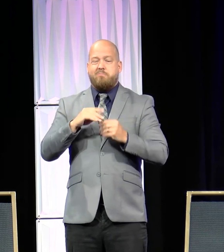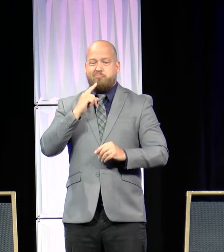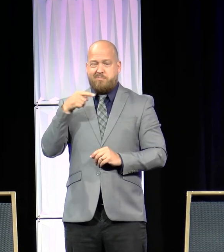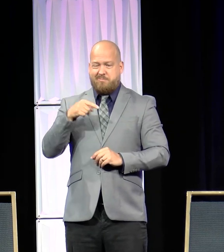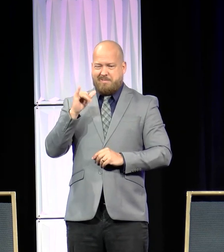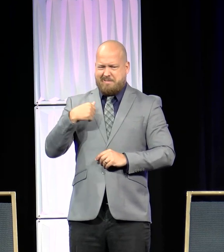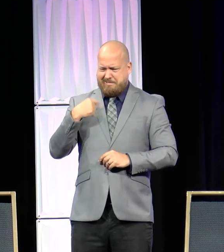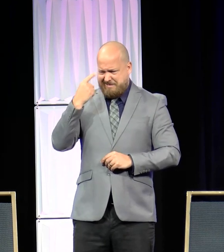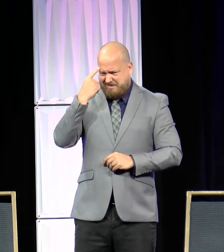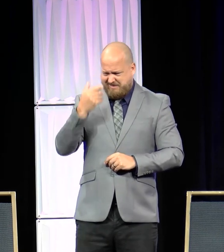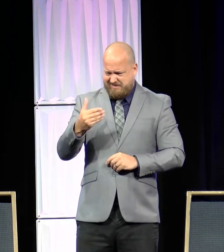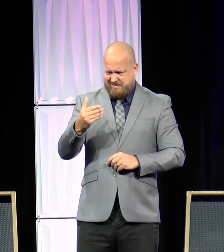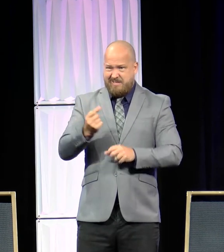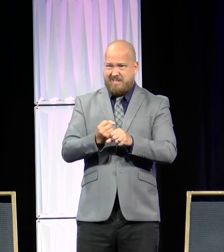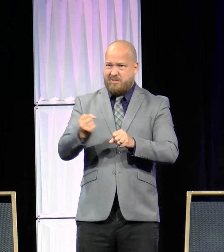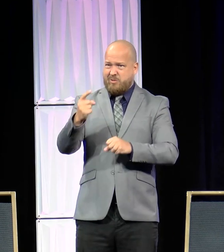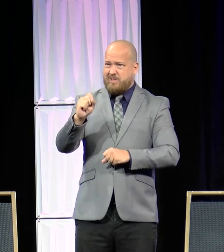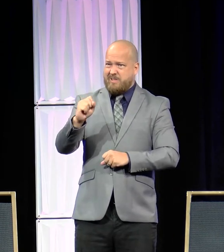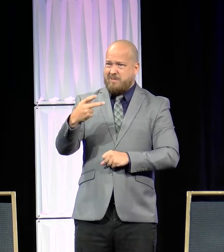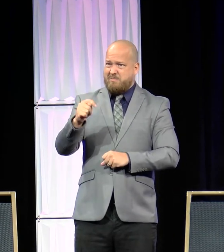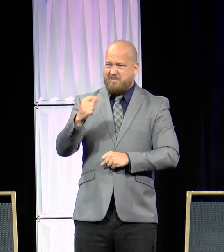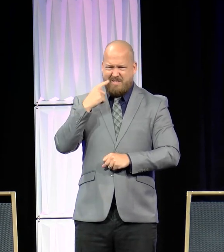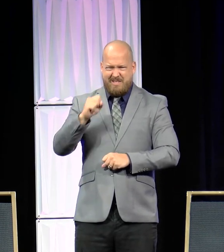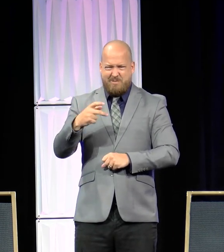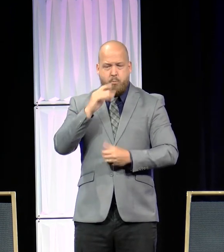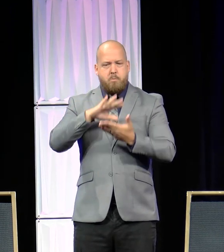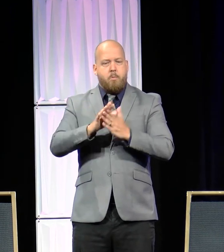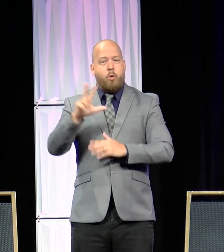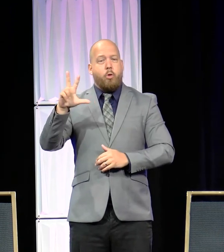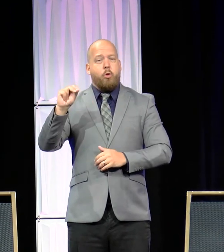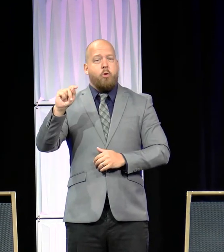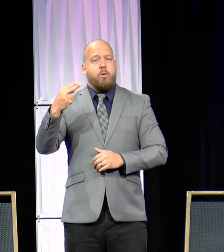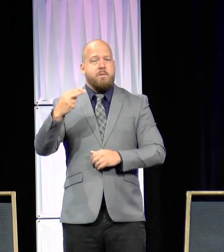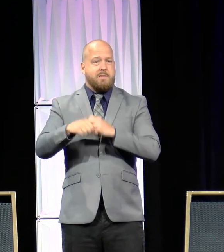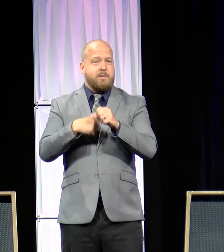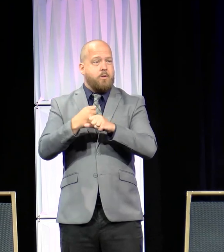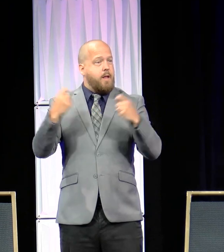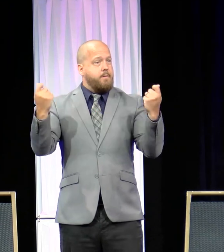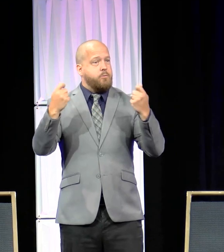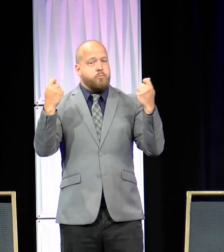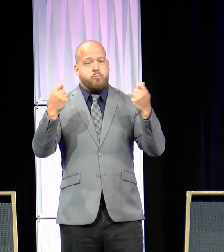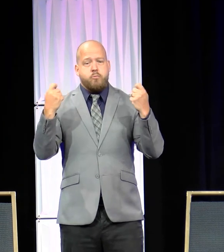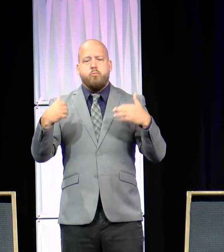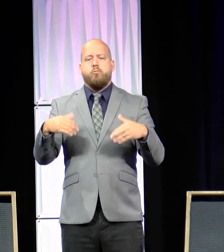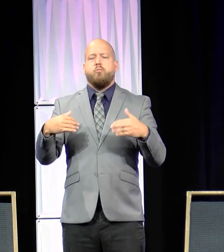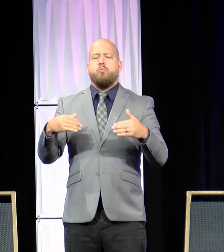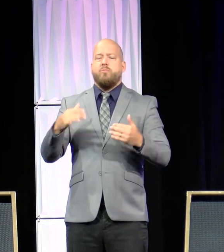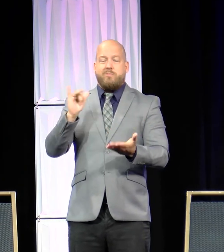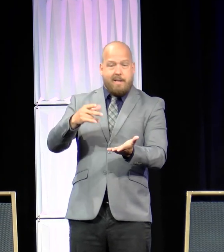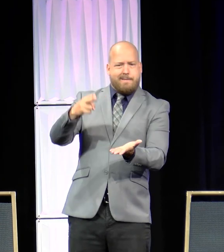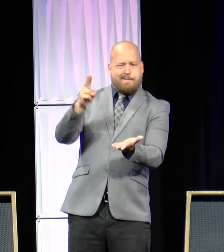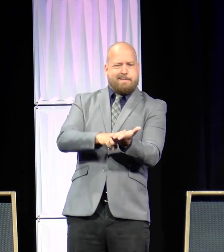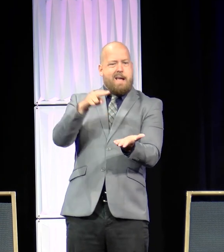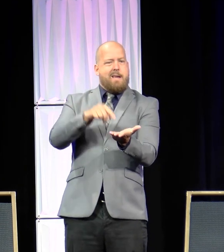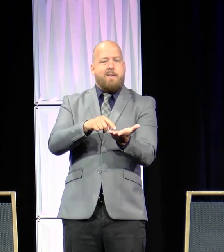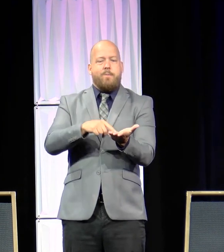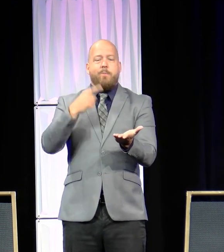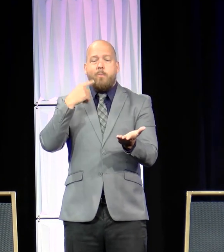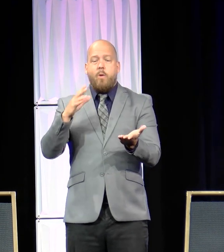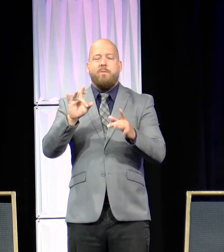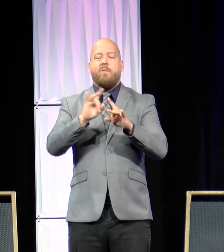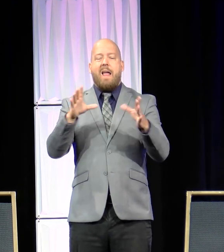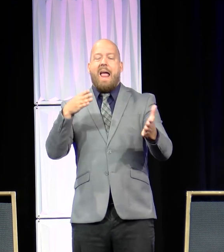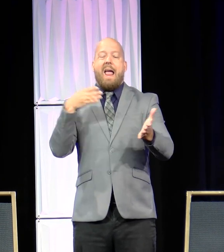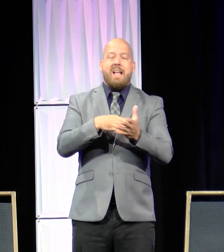of next year, will be the 30th anniversary of the signing of the Violence Against Women's Act.